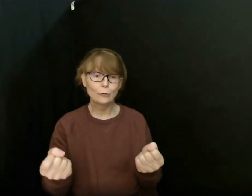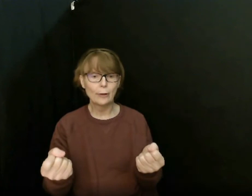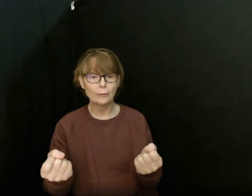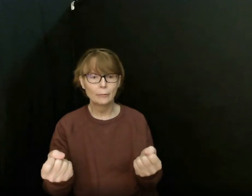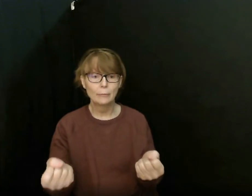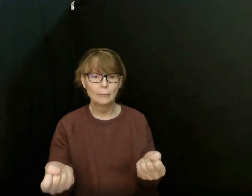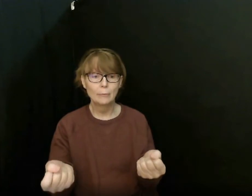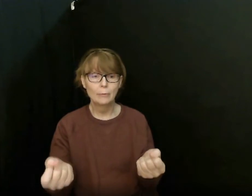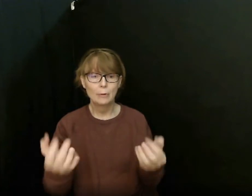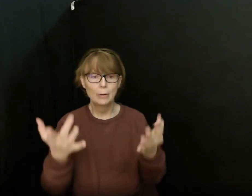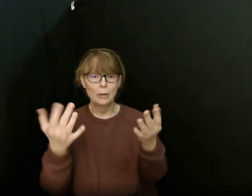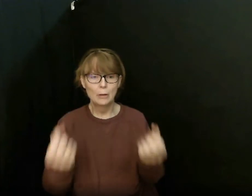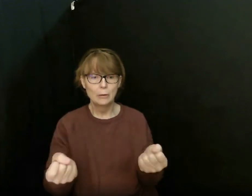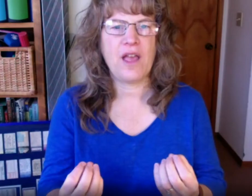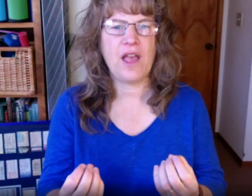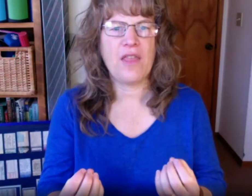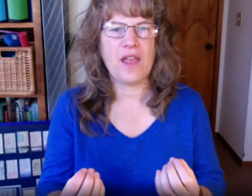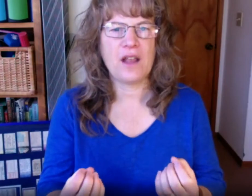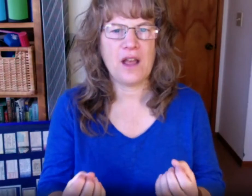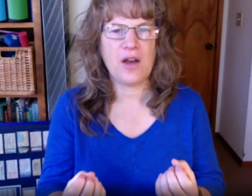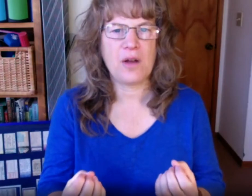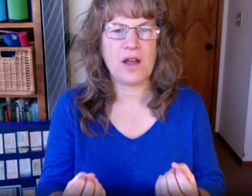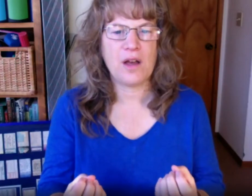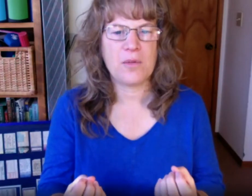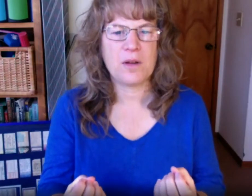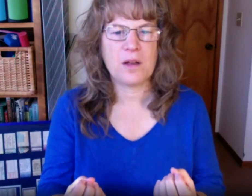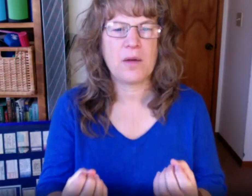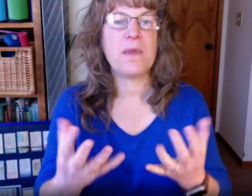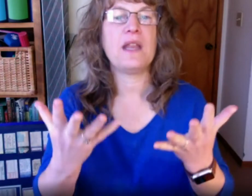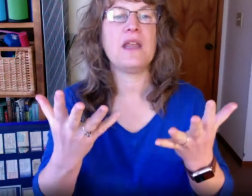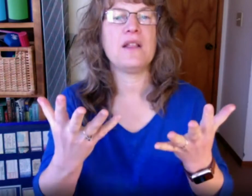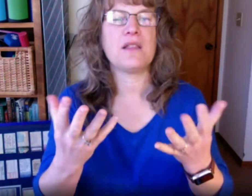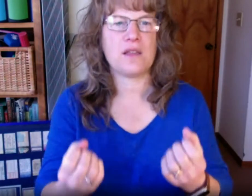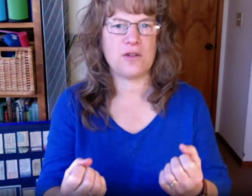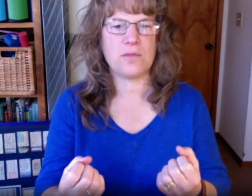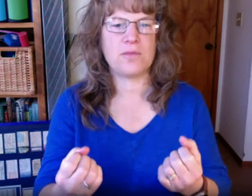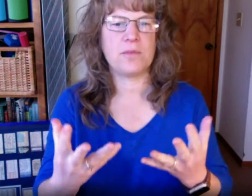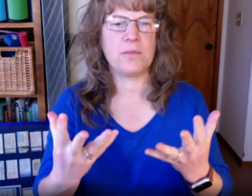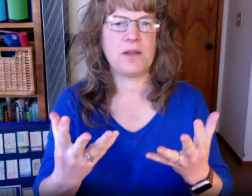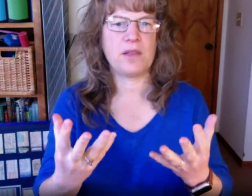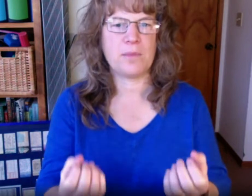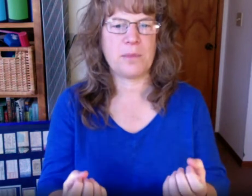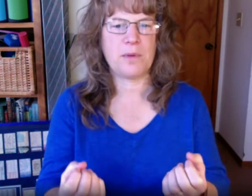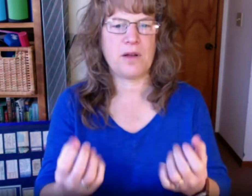exercise. and and then Mhm. How how many? how many? It's like How you're many? How bouncing many? a ball.